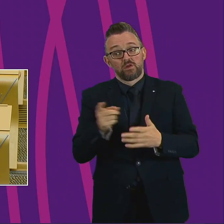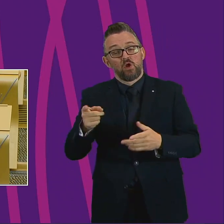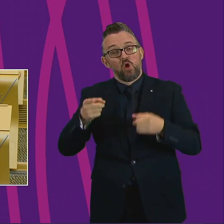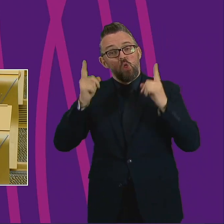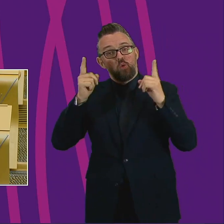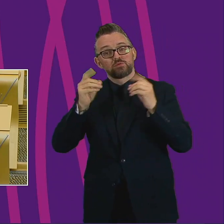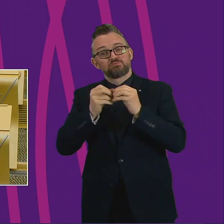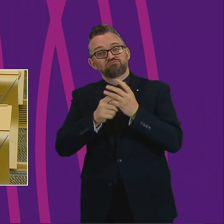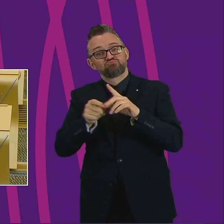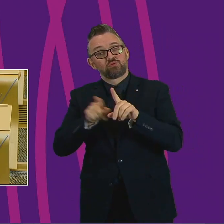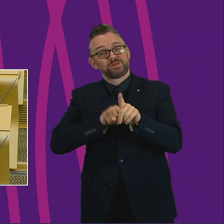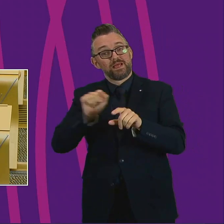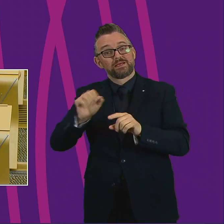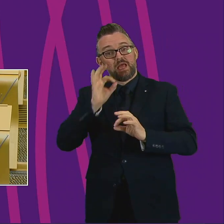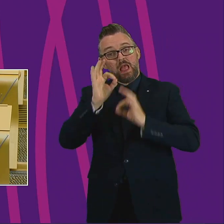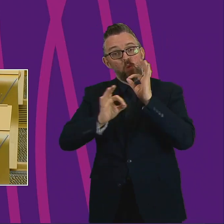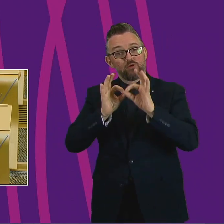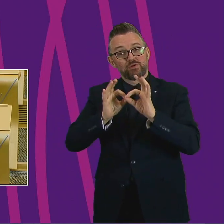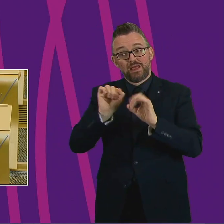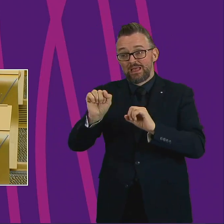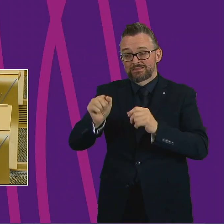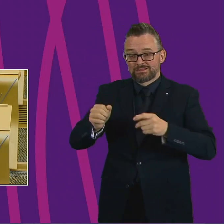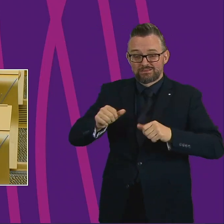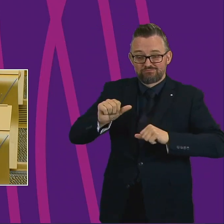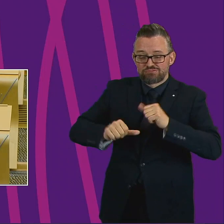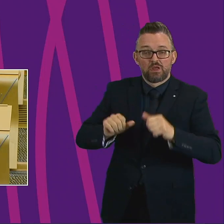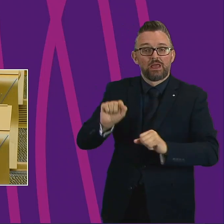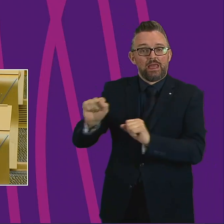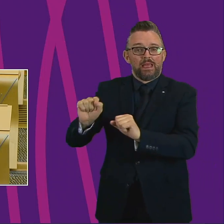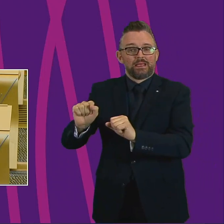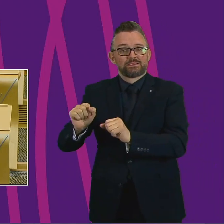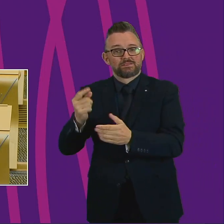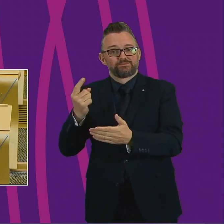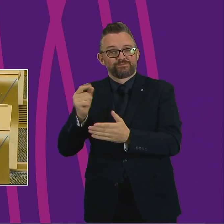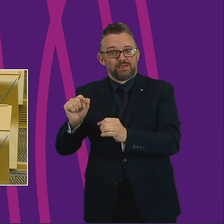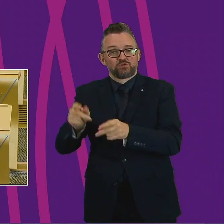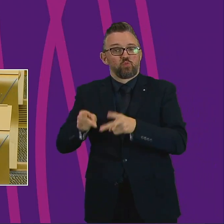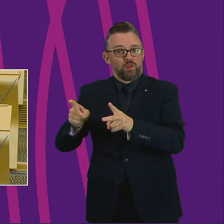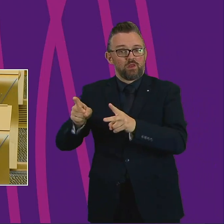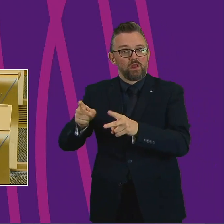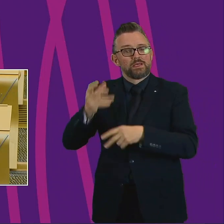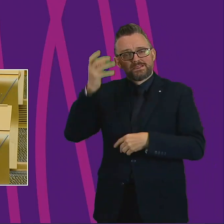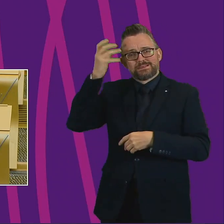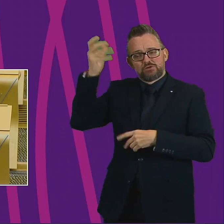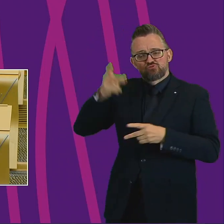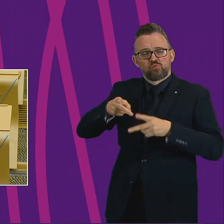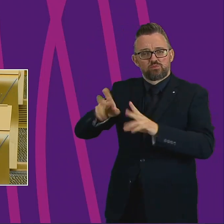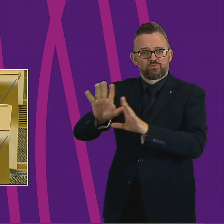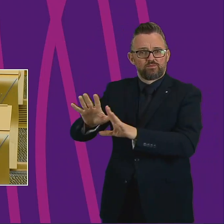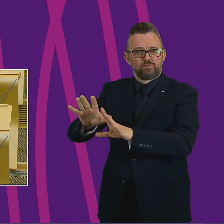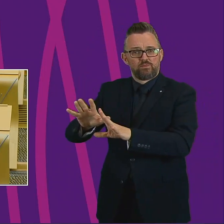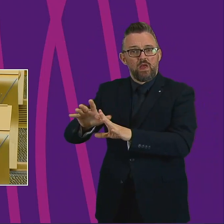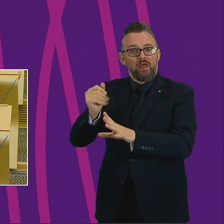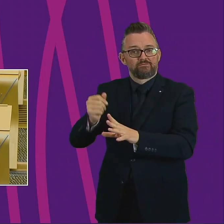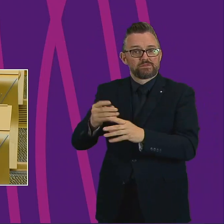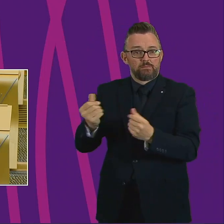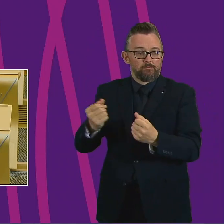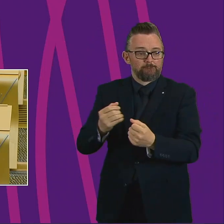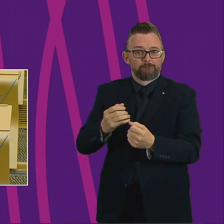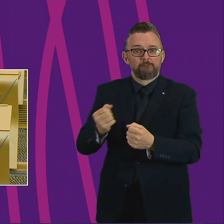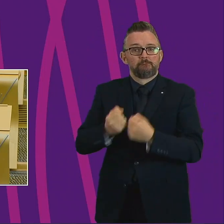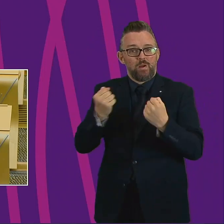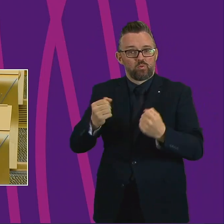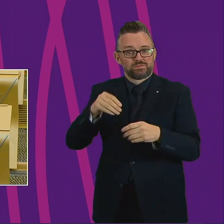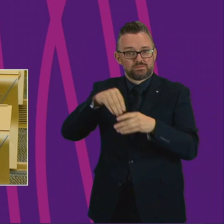conducts his inquiry is entirely for him. It is a statutory inquiry with a number of significant powers. I think